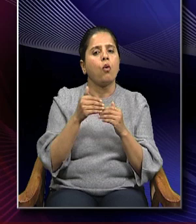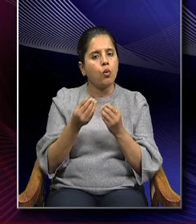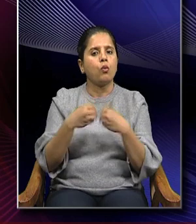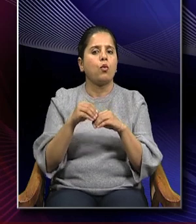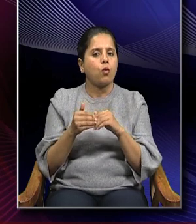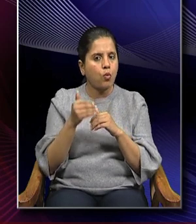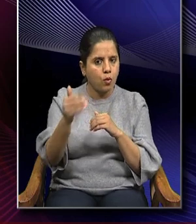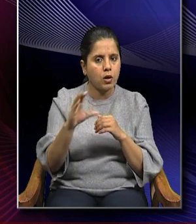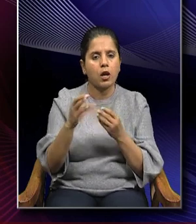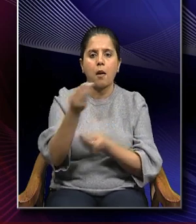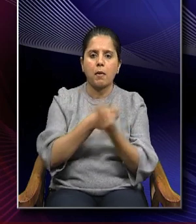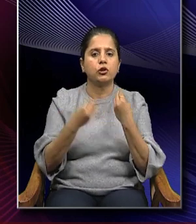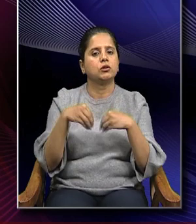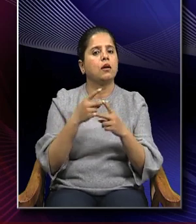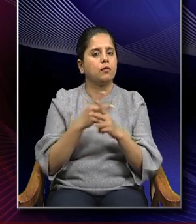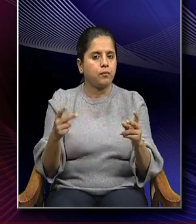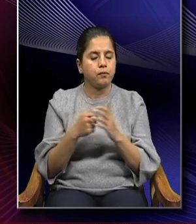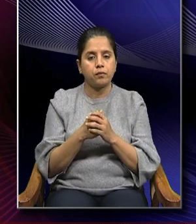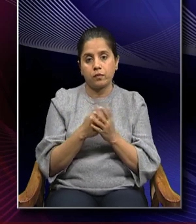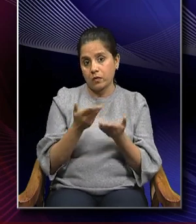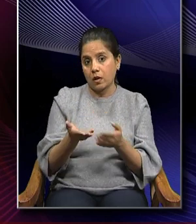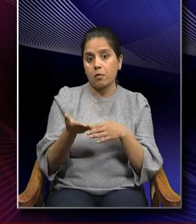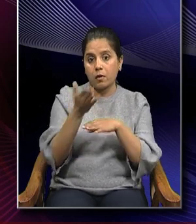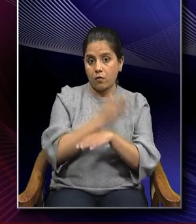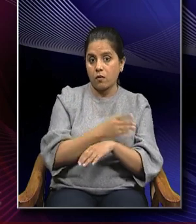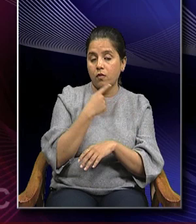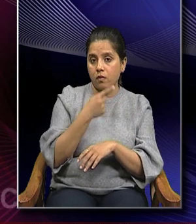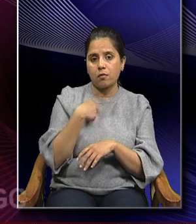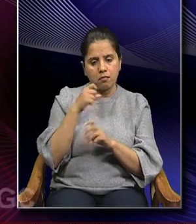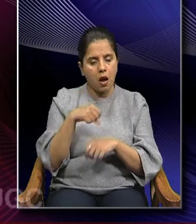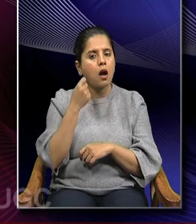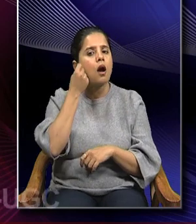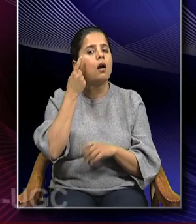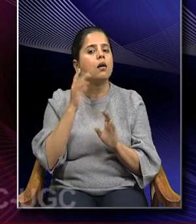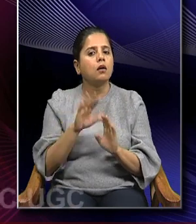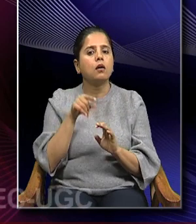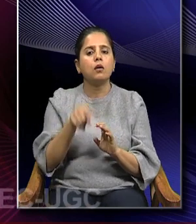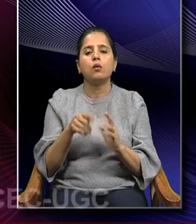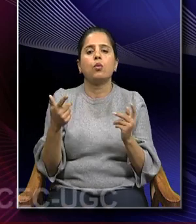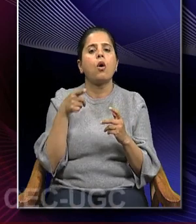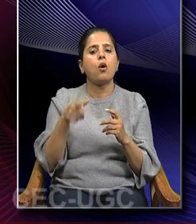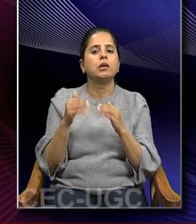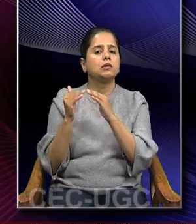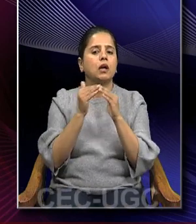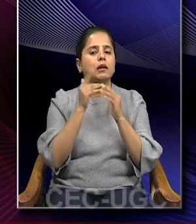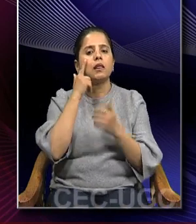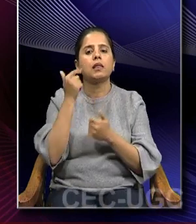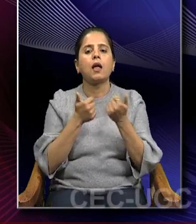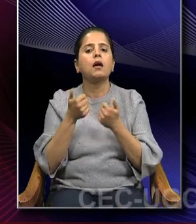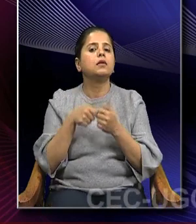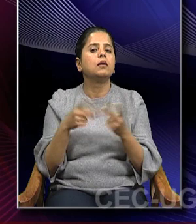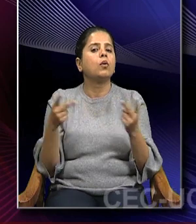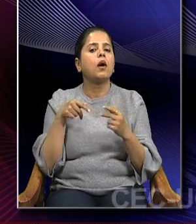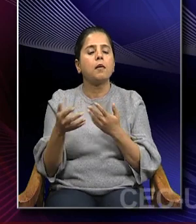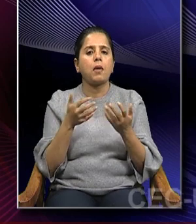the commercialization. So, before that we have to understand what is there into the standard test marketing. Here we are